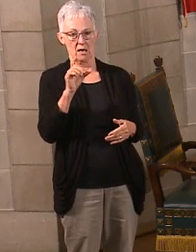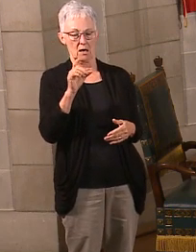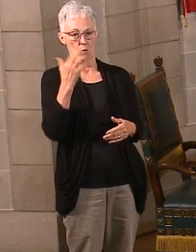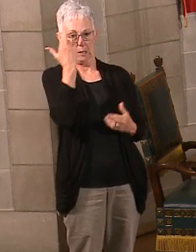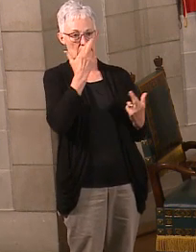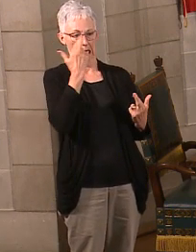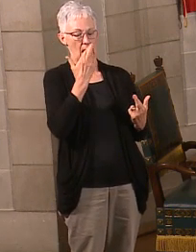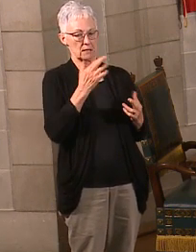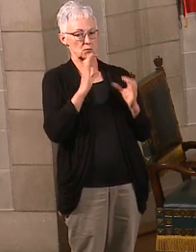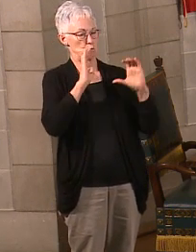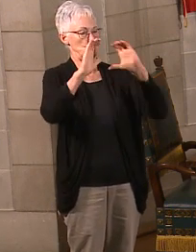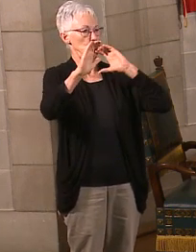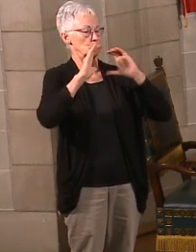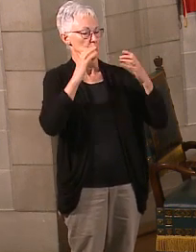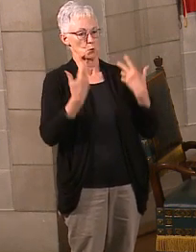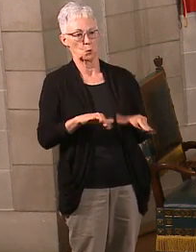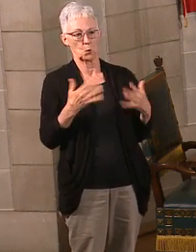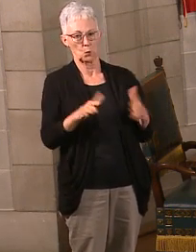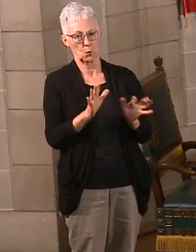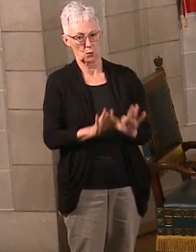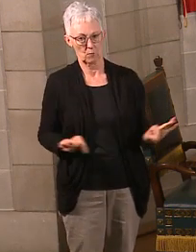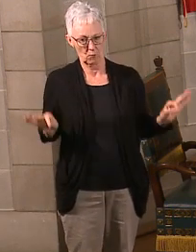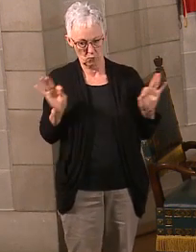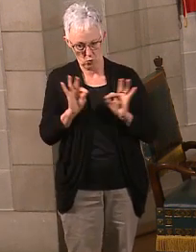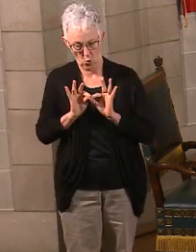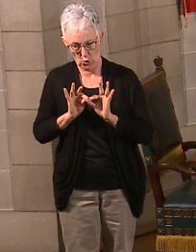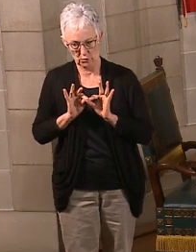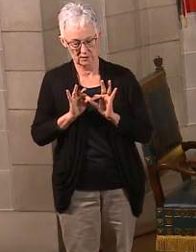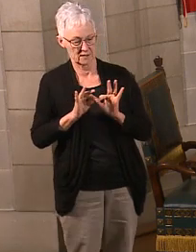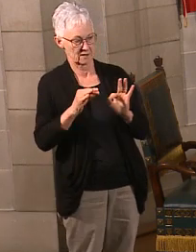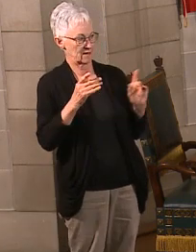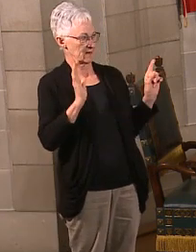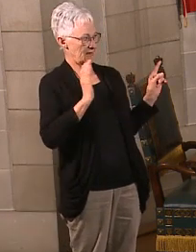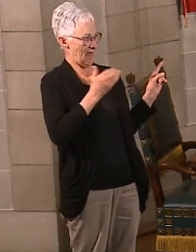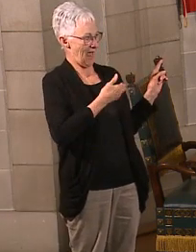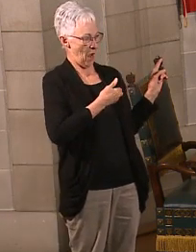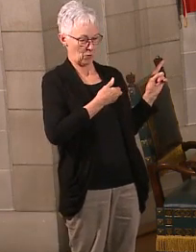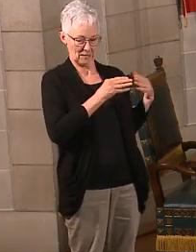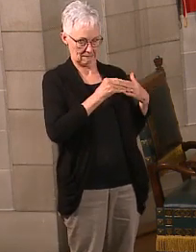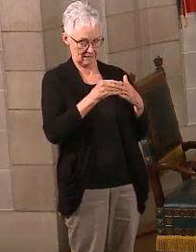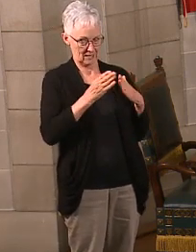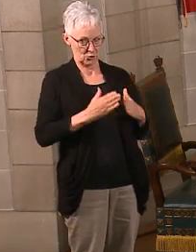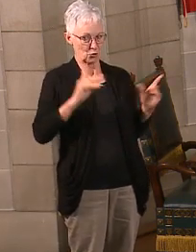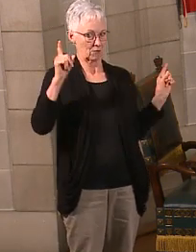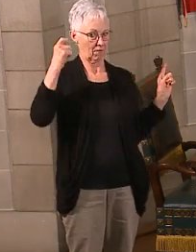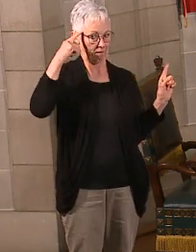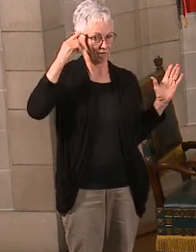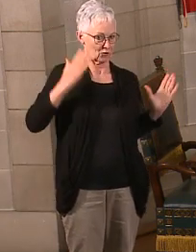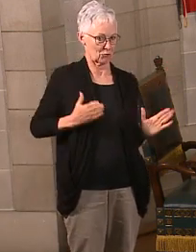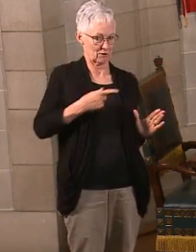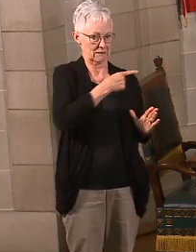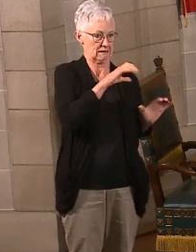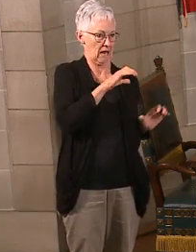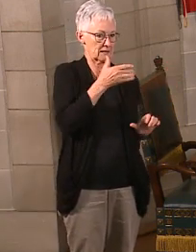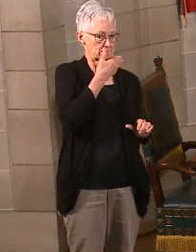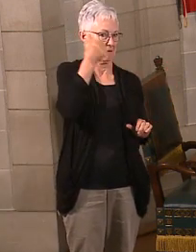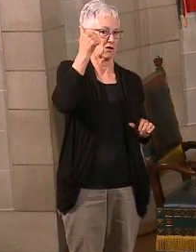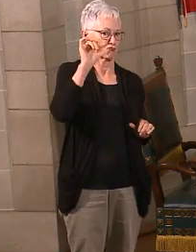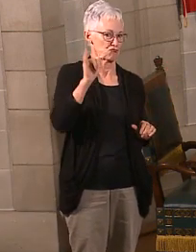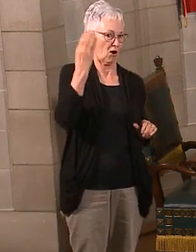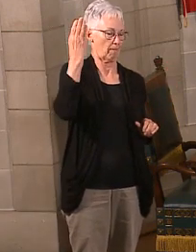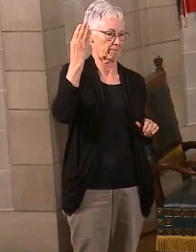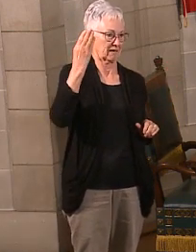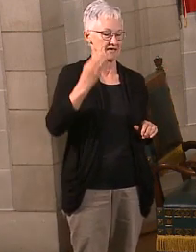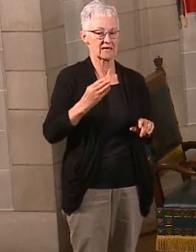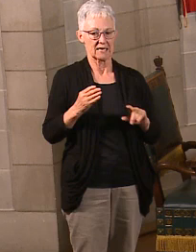seen. And I'm not saying that just because he's standing behind me. So I don't think we're quite hitting the